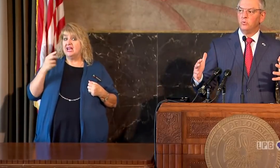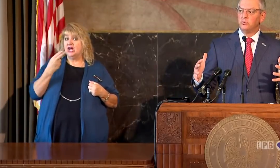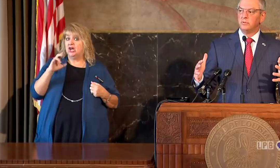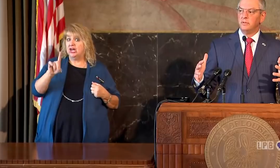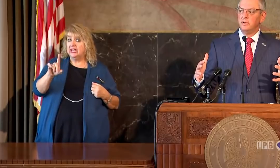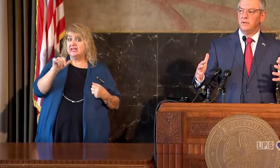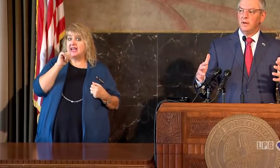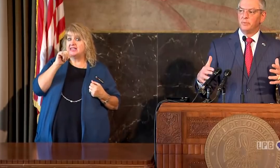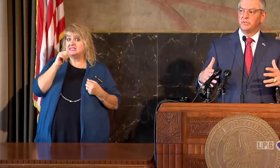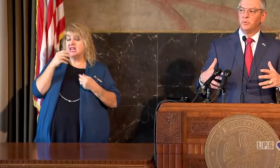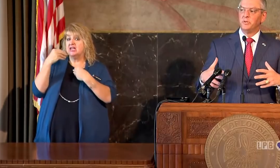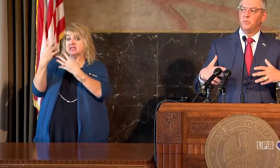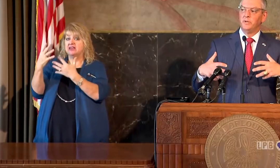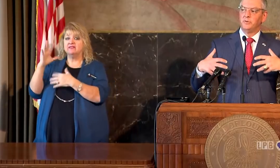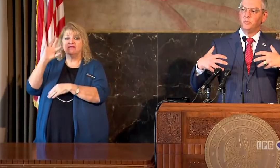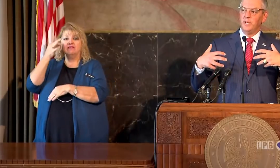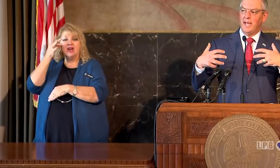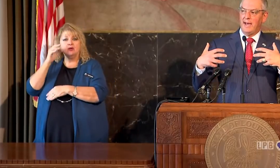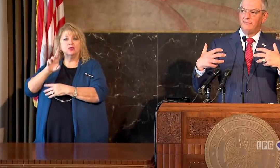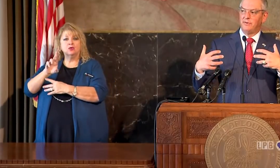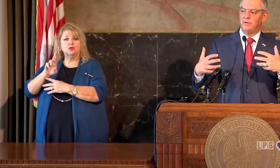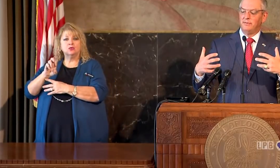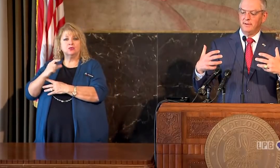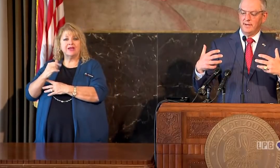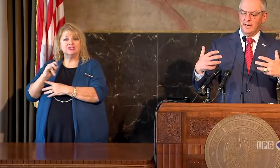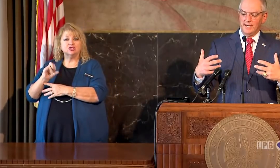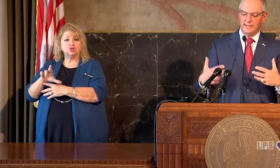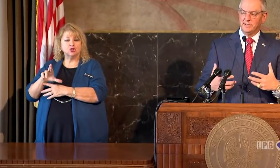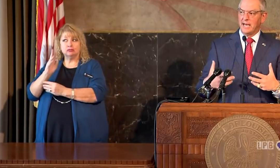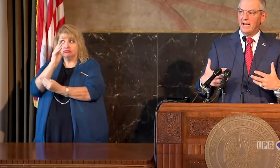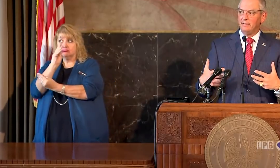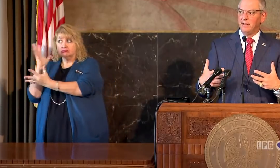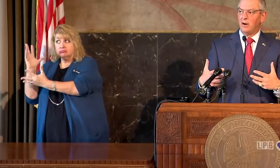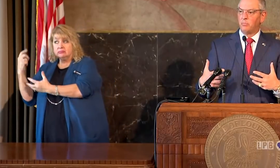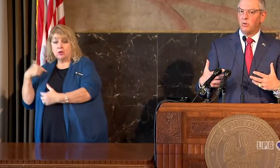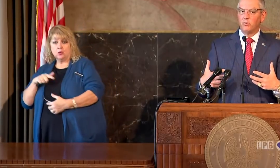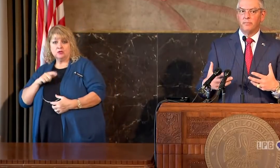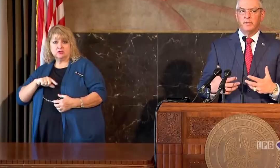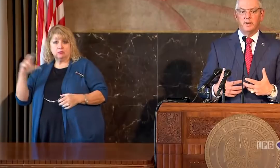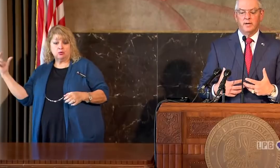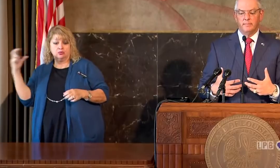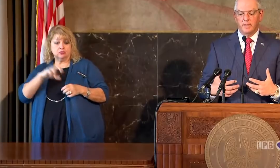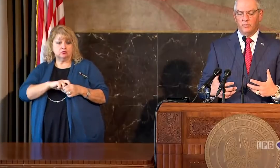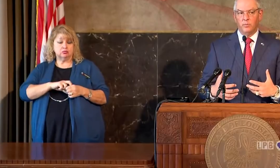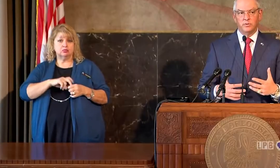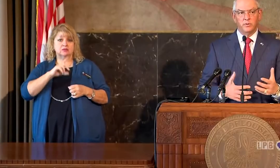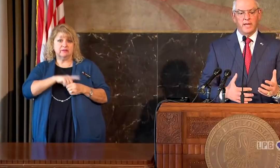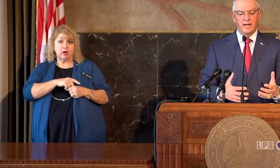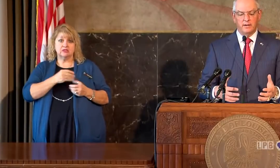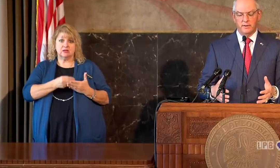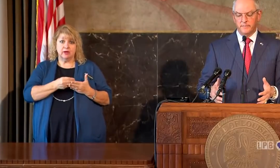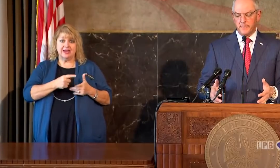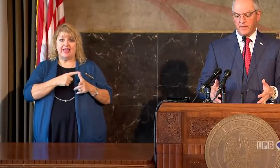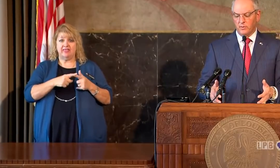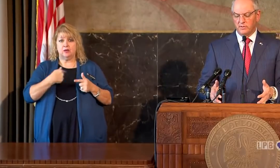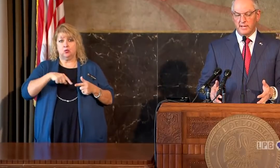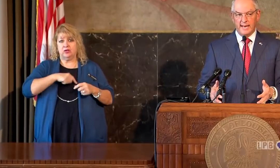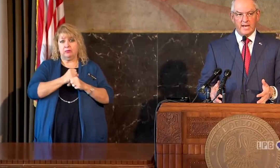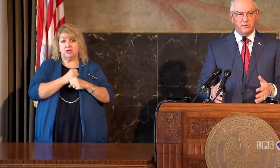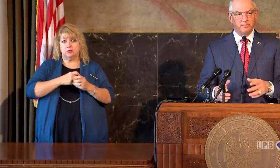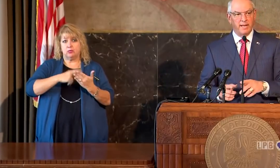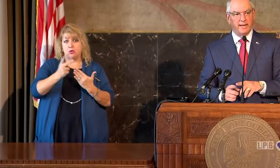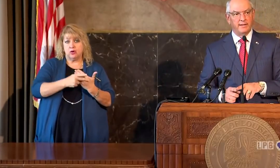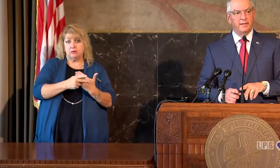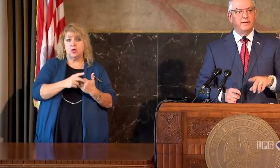the rules pursuant to which we have to design our program. And we will do that with a